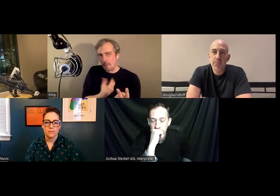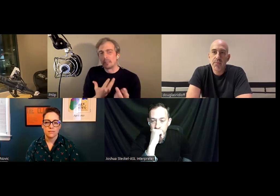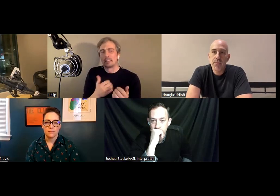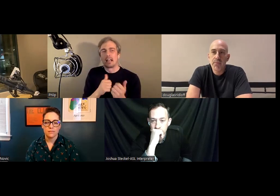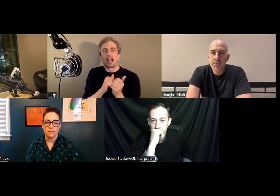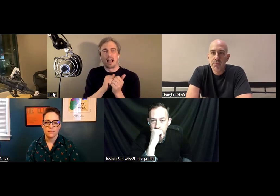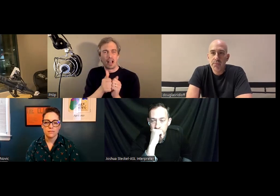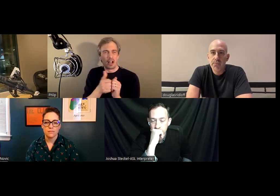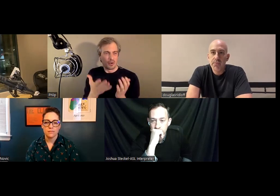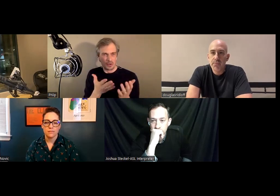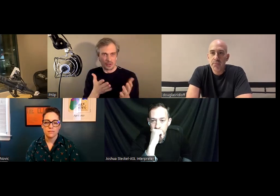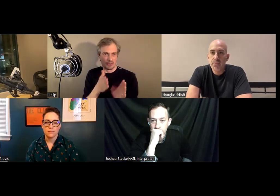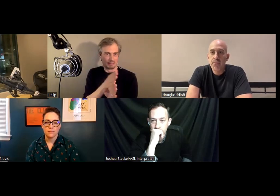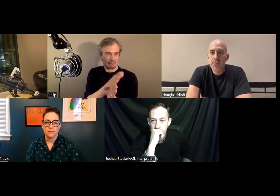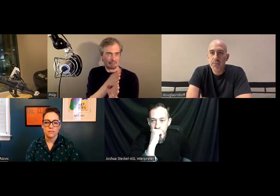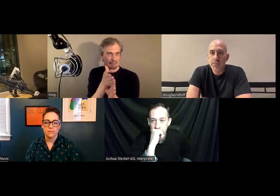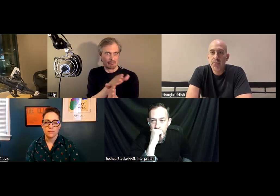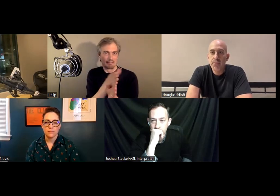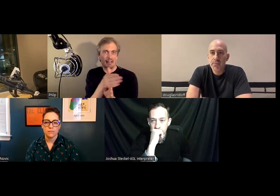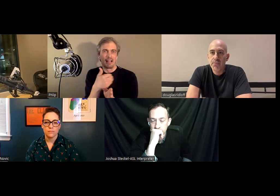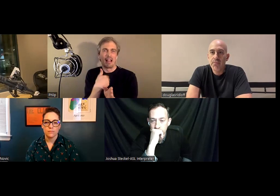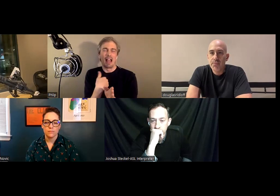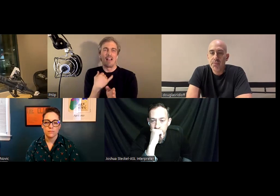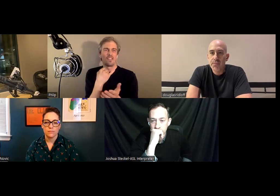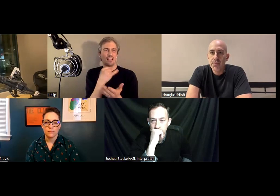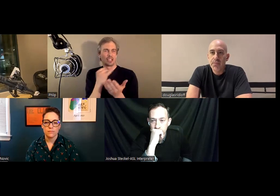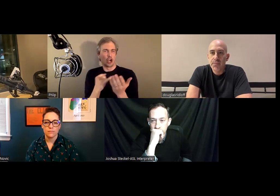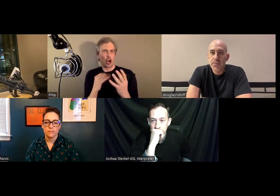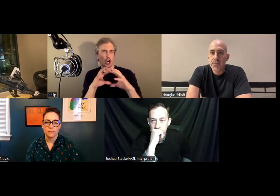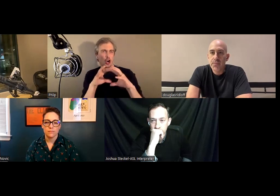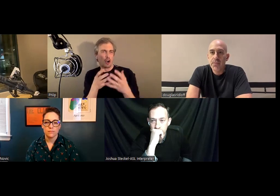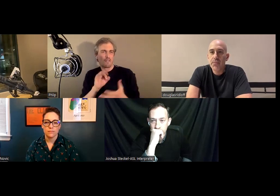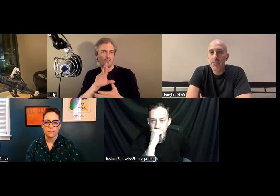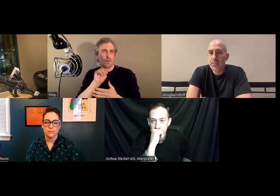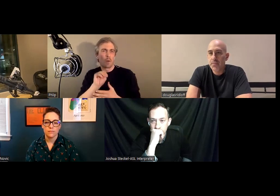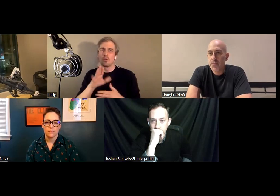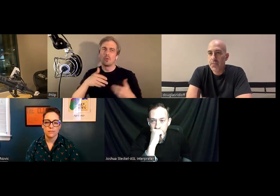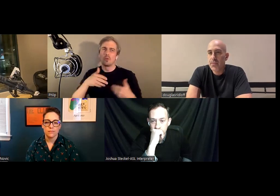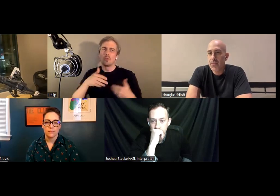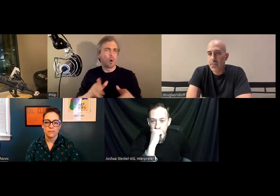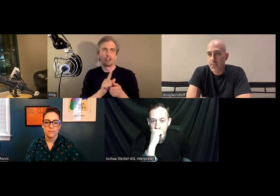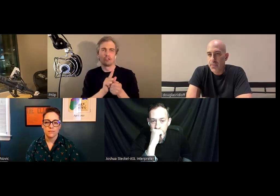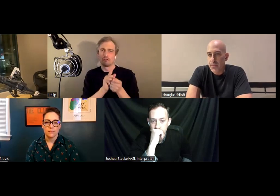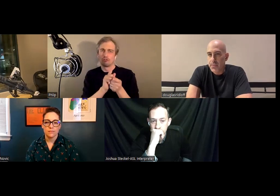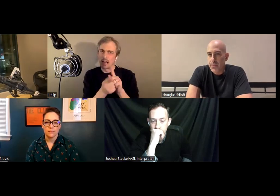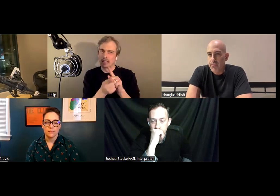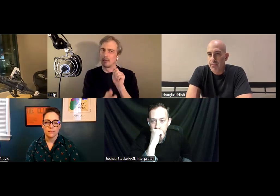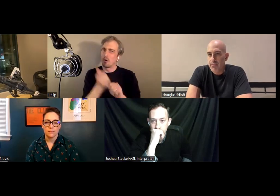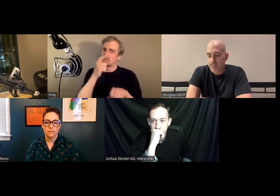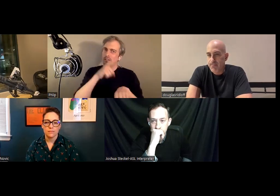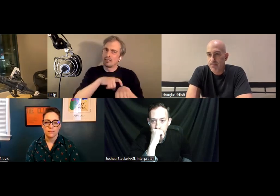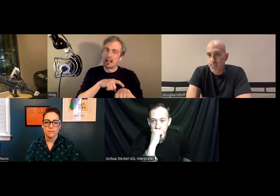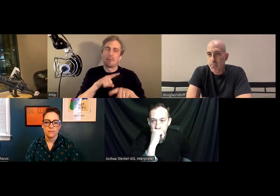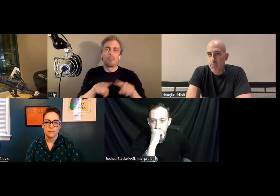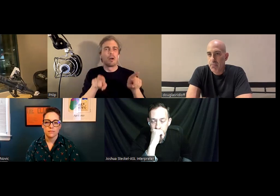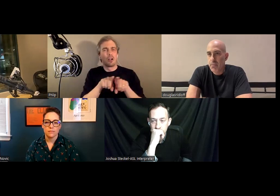an art form that you don't want translated most of the time and wanting to build a bridge to a hearing